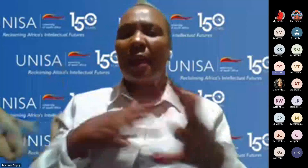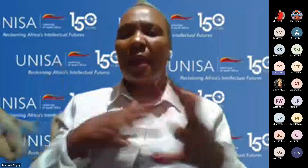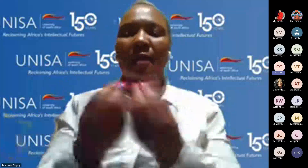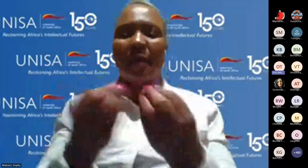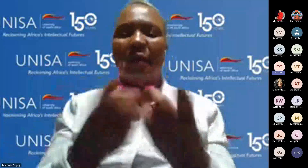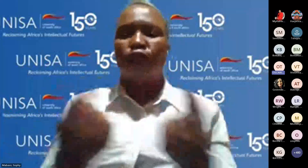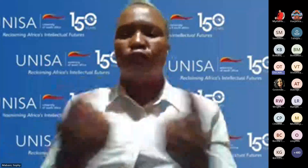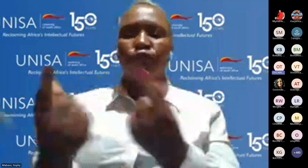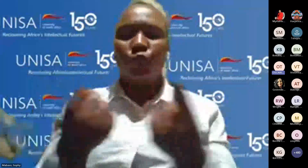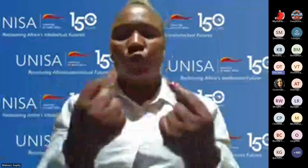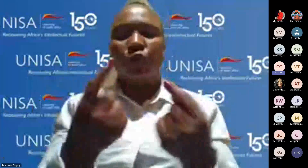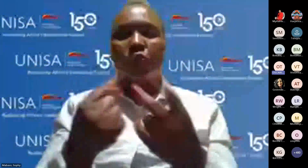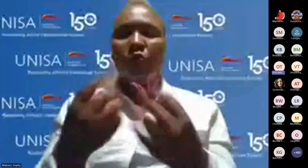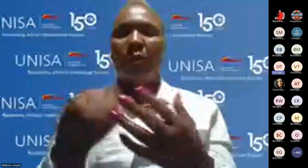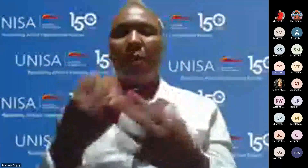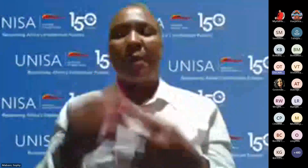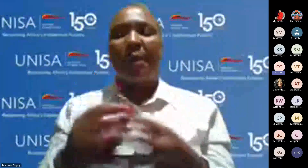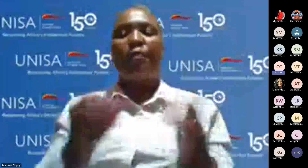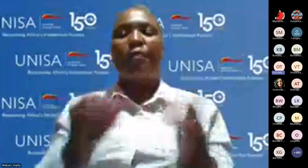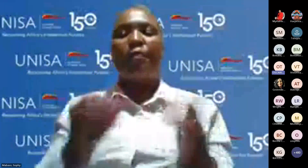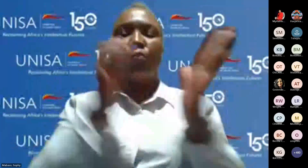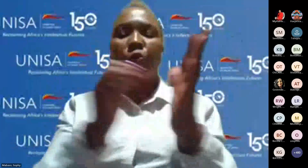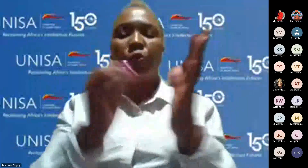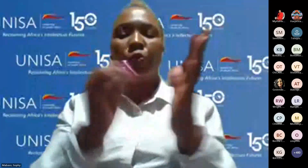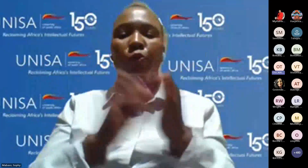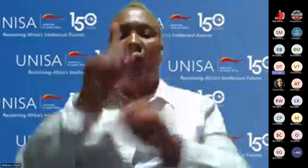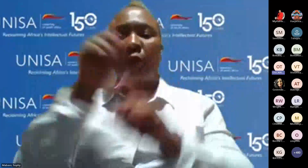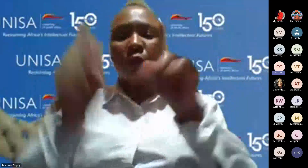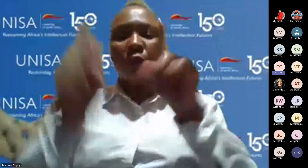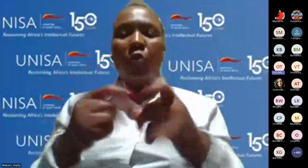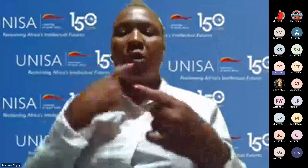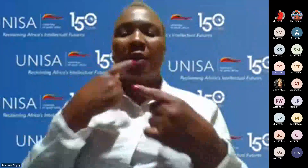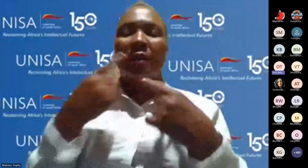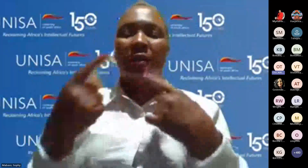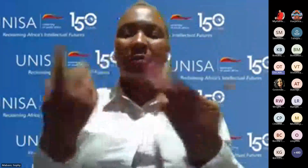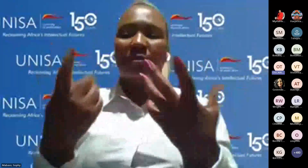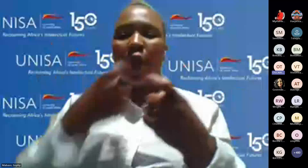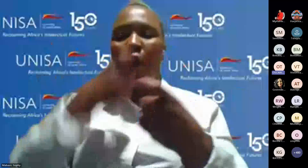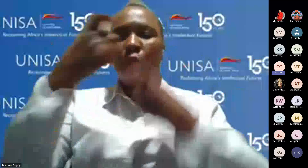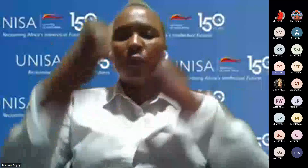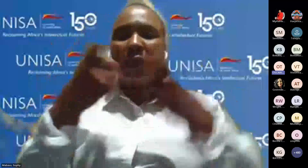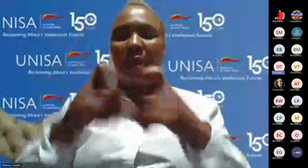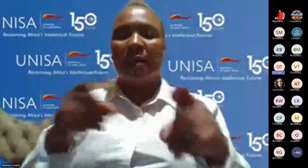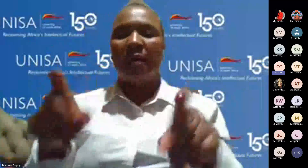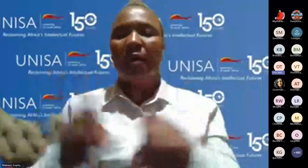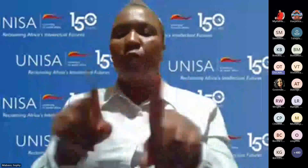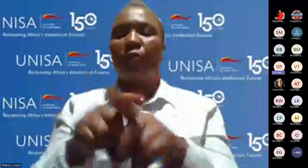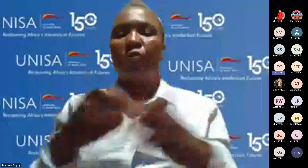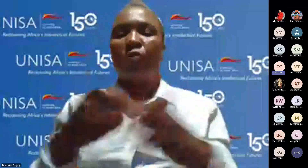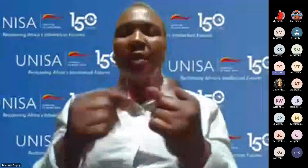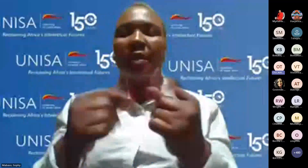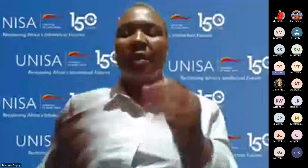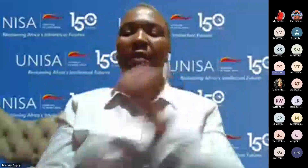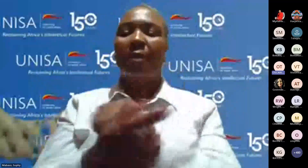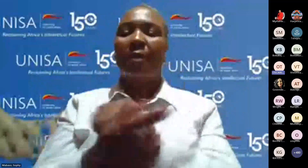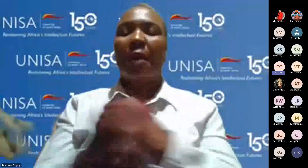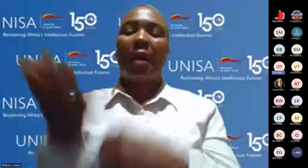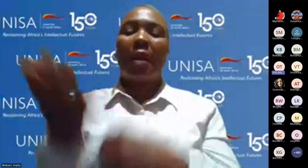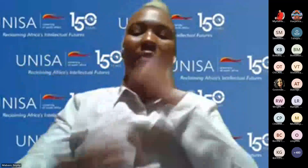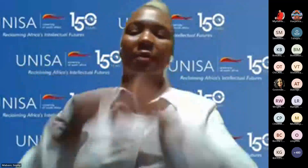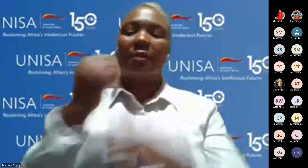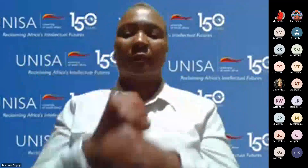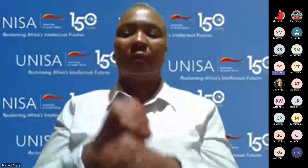maybe to lodge a complaint or a query, unlike the one that I've done last year, because it really has